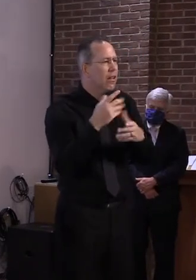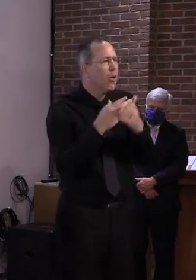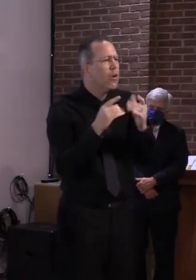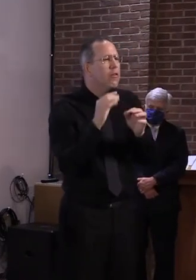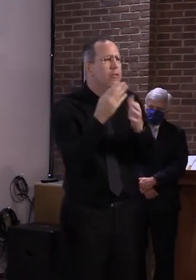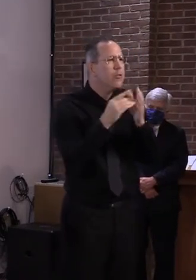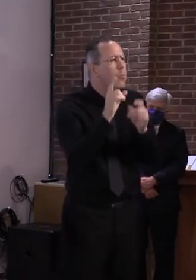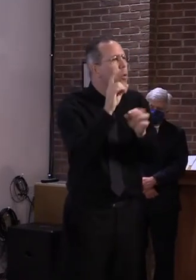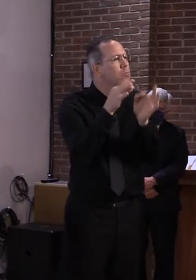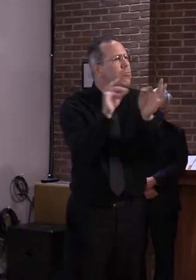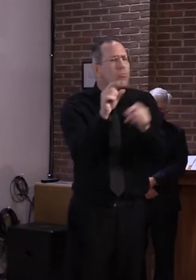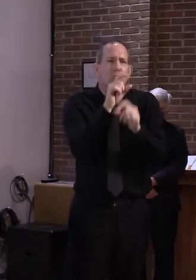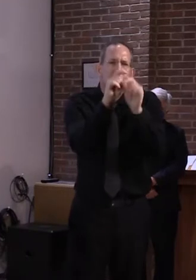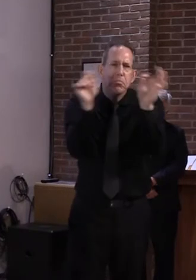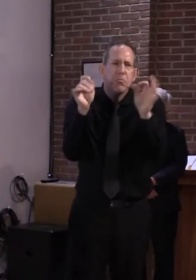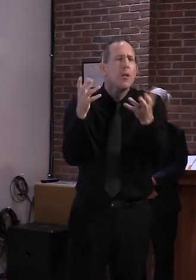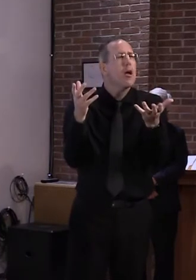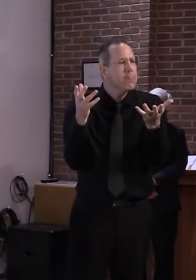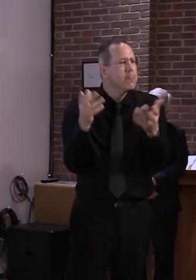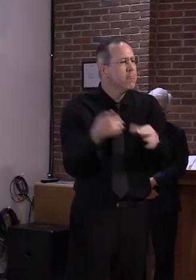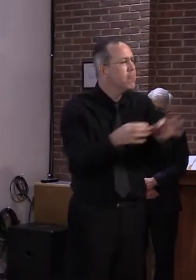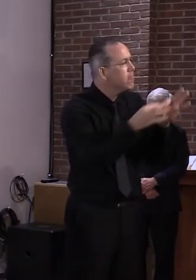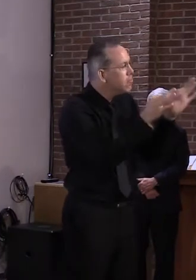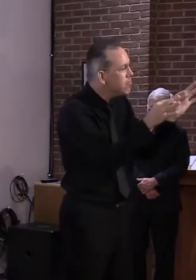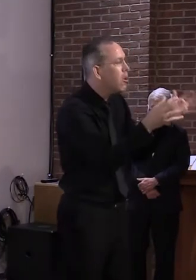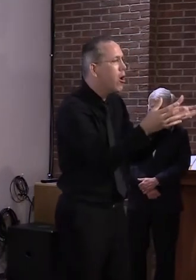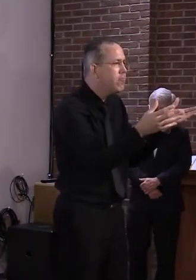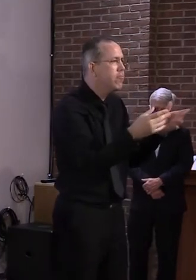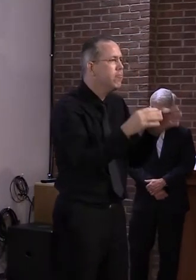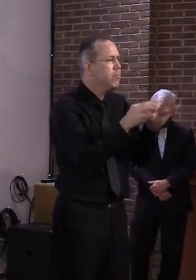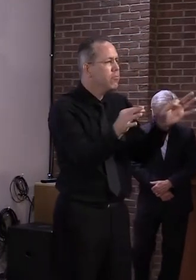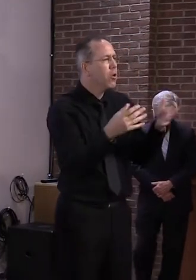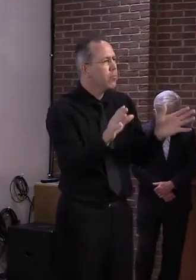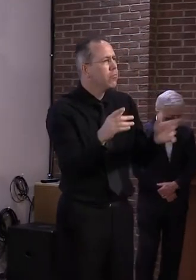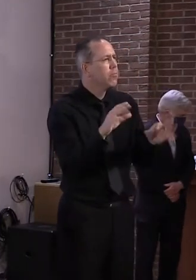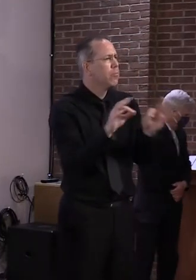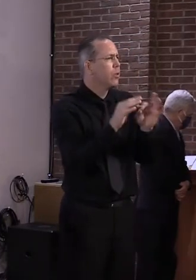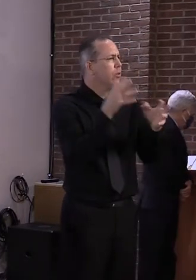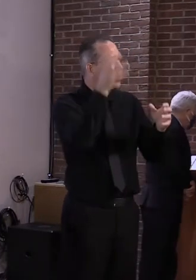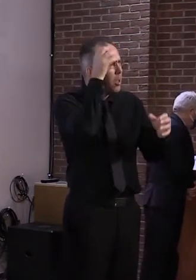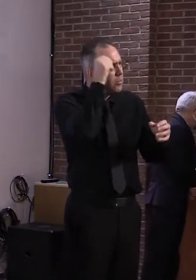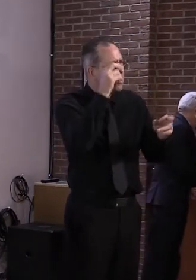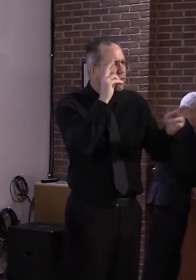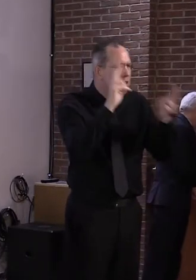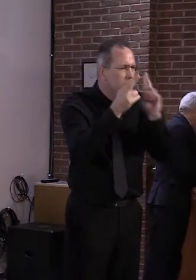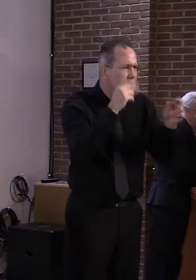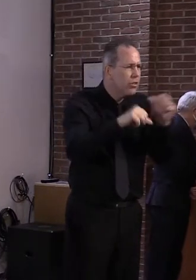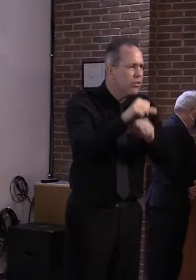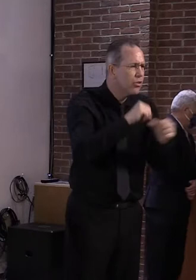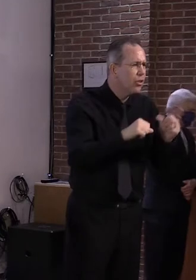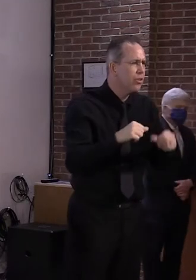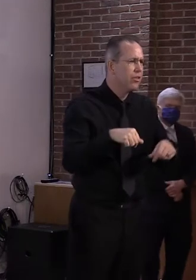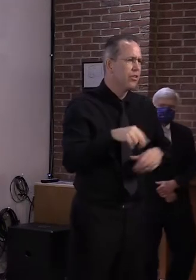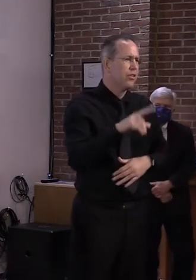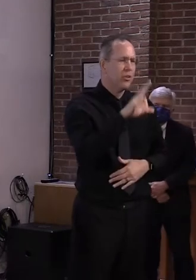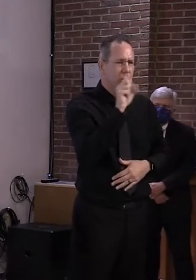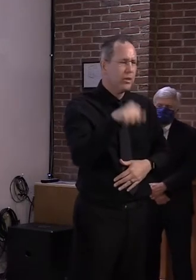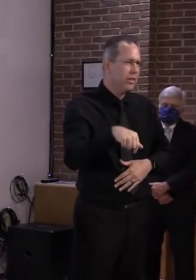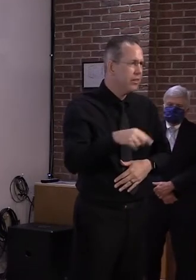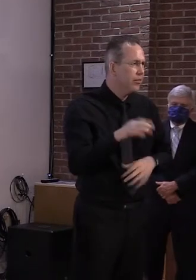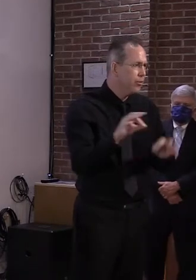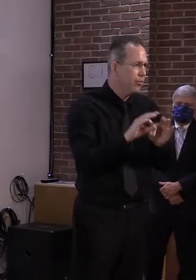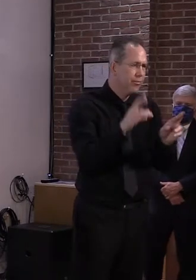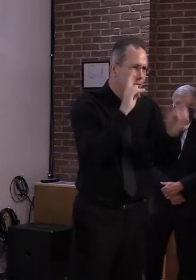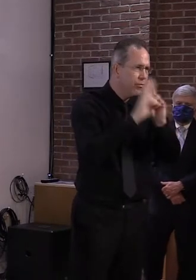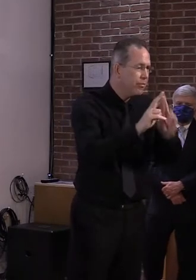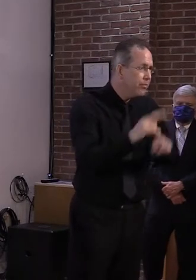and be sensitive to what the country is going through and the need to have this conversation. Is this something, have